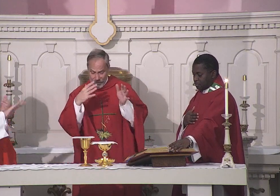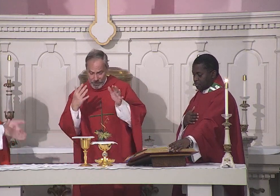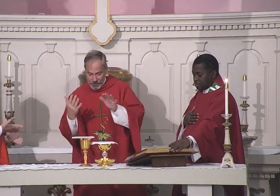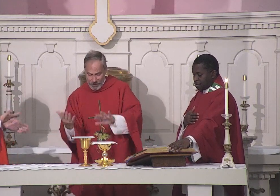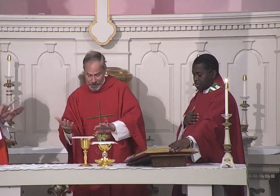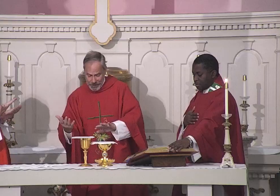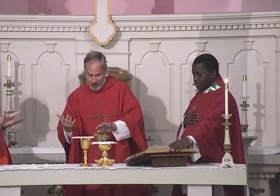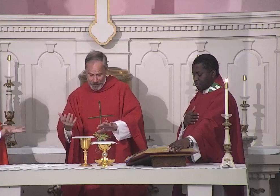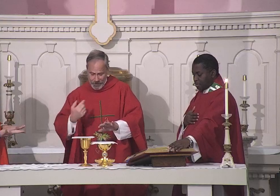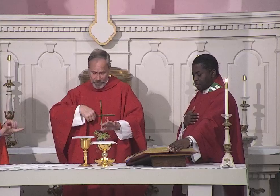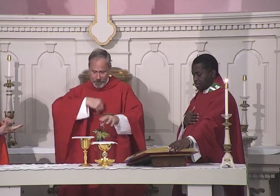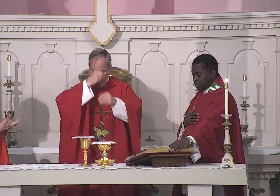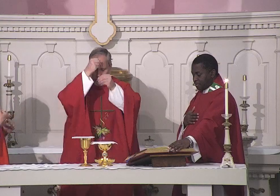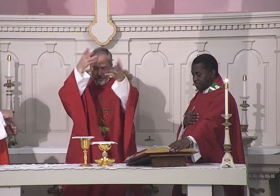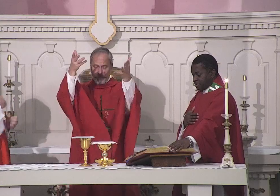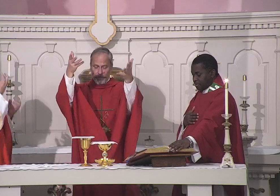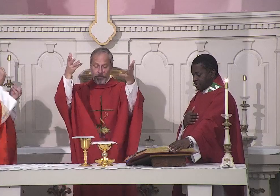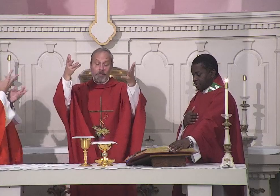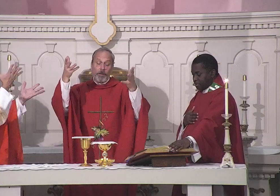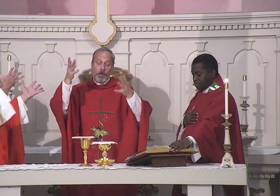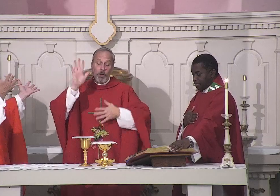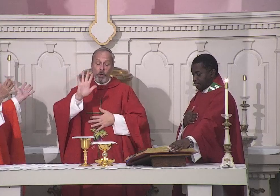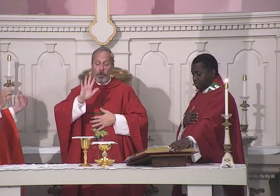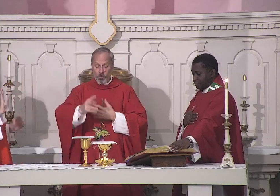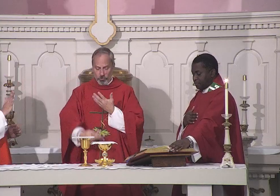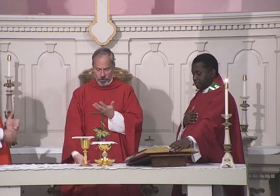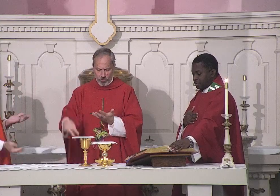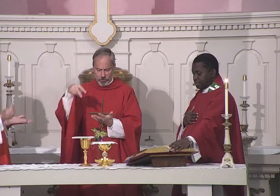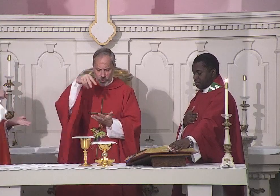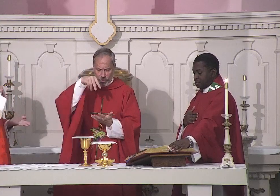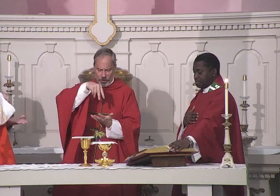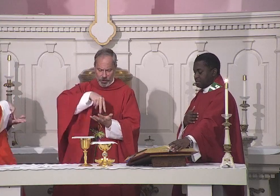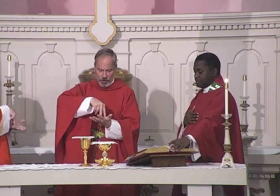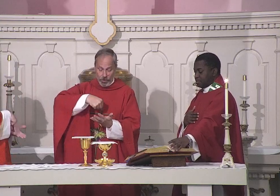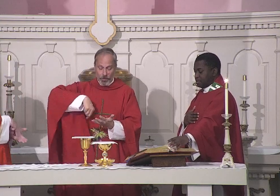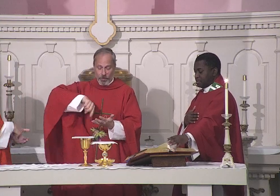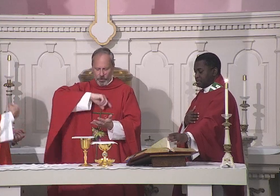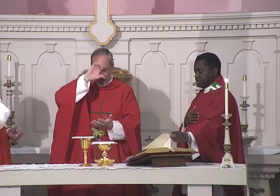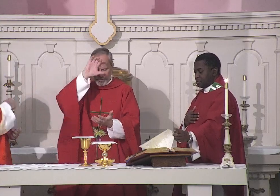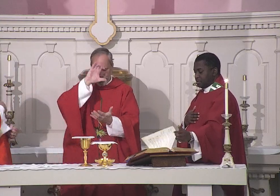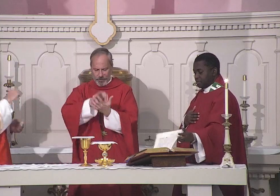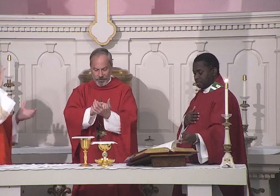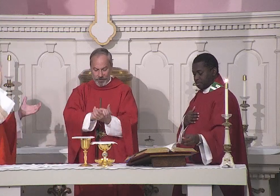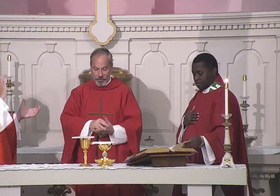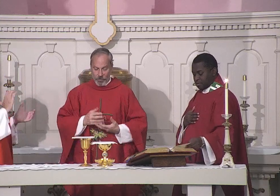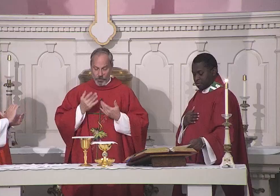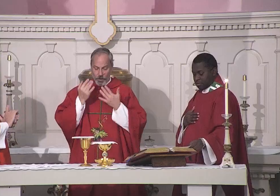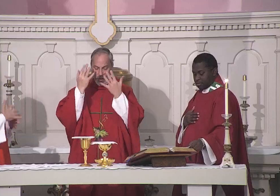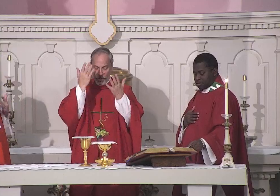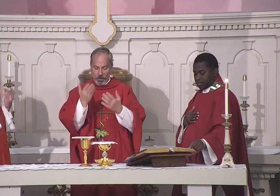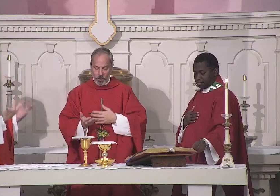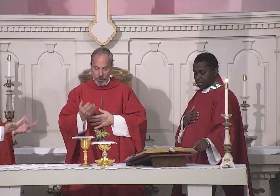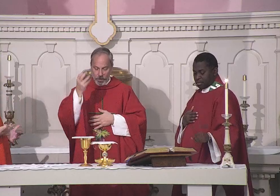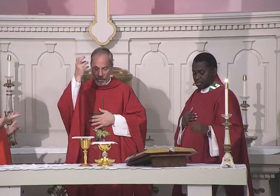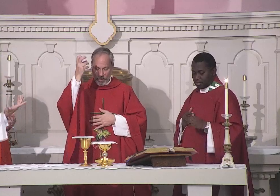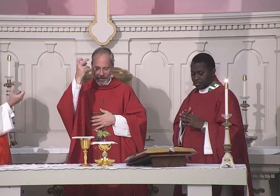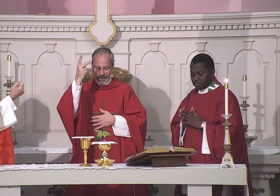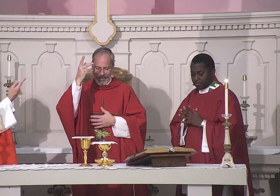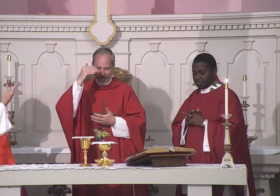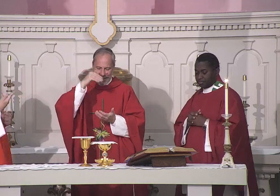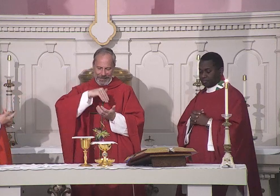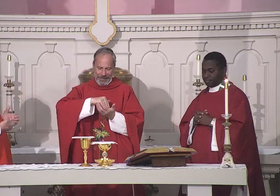We proclaim your death, O Lord, and profess your resurrection until you come